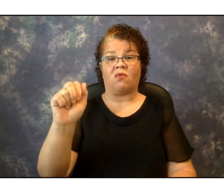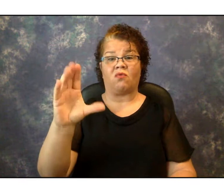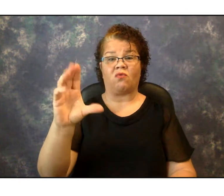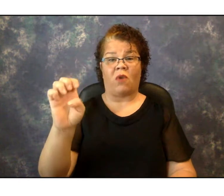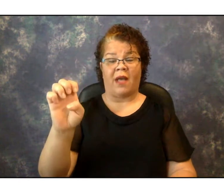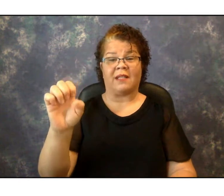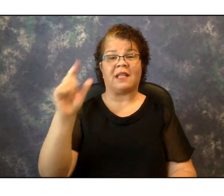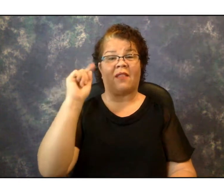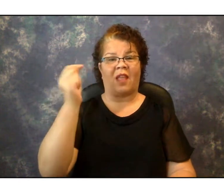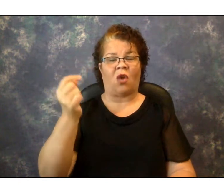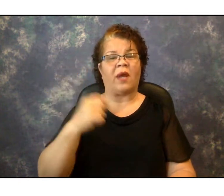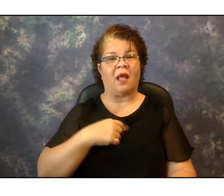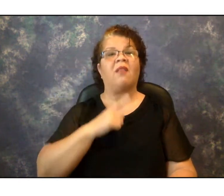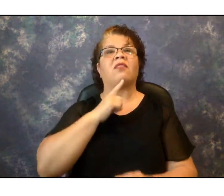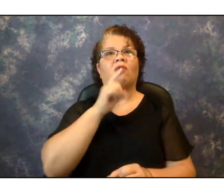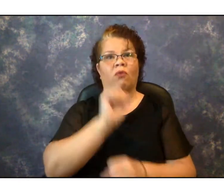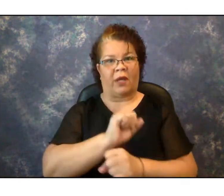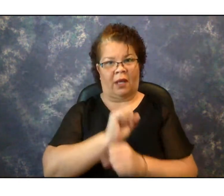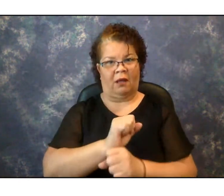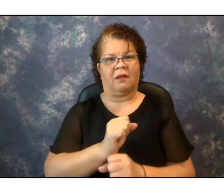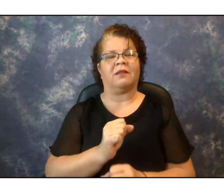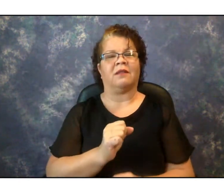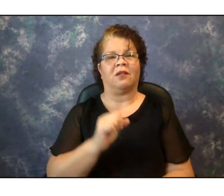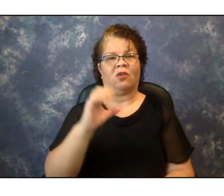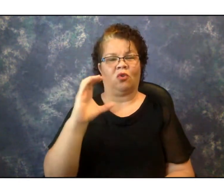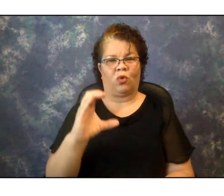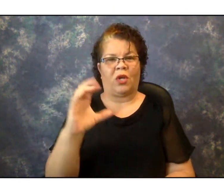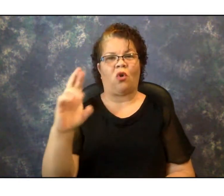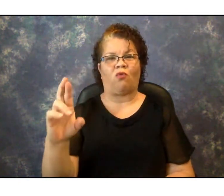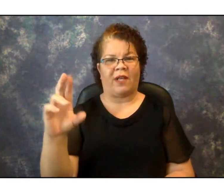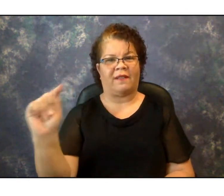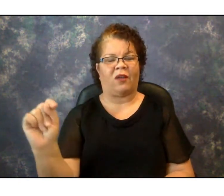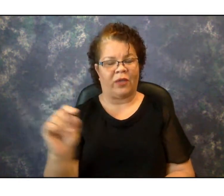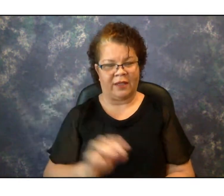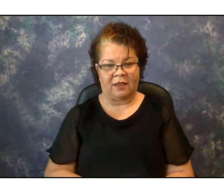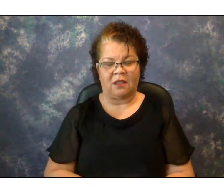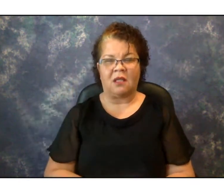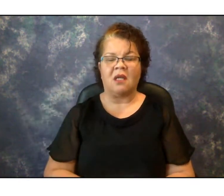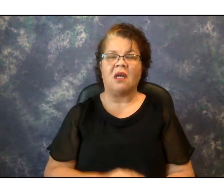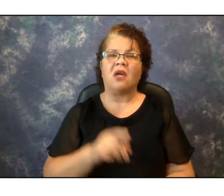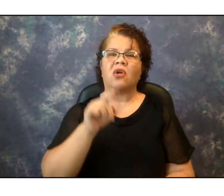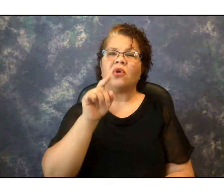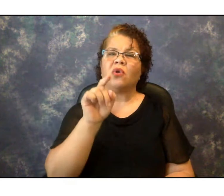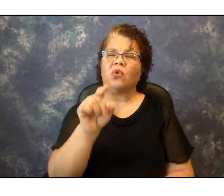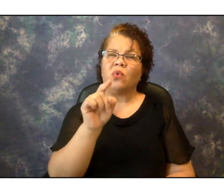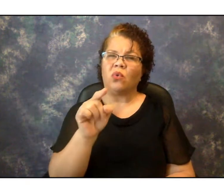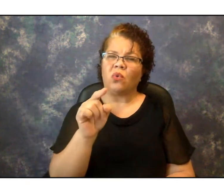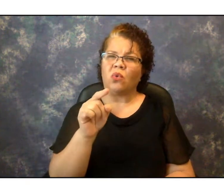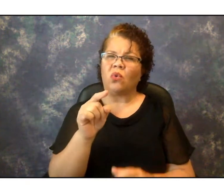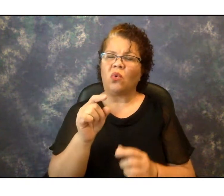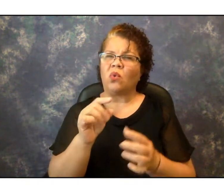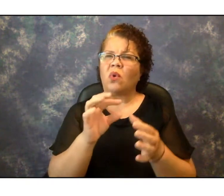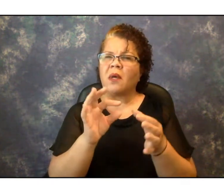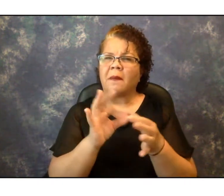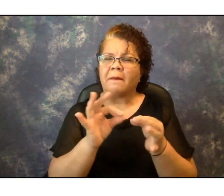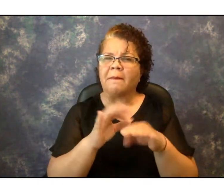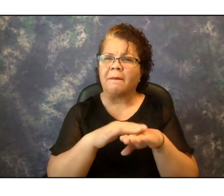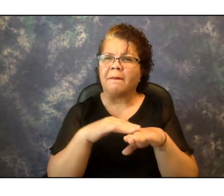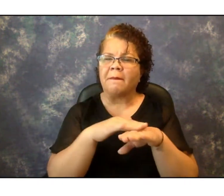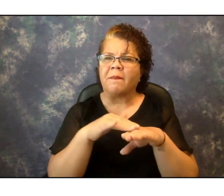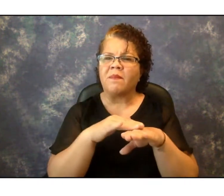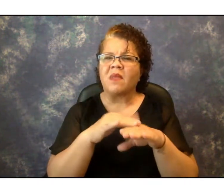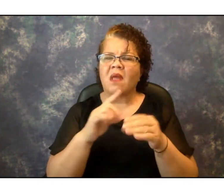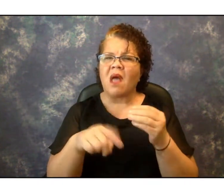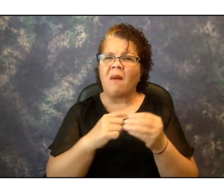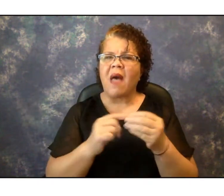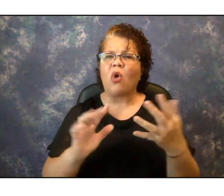I would love if you could talk a little bit about, you alluded to the smokescreen, the diversion of the